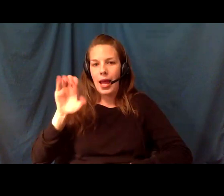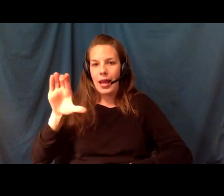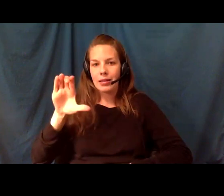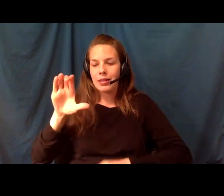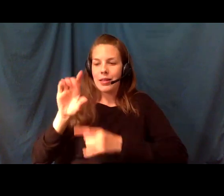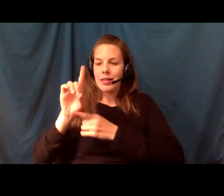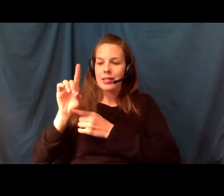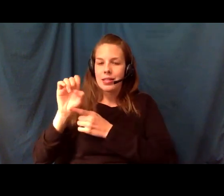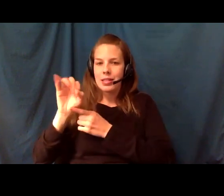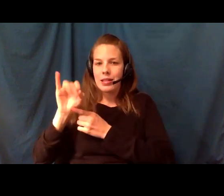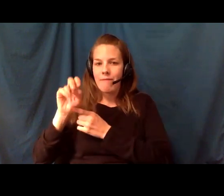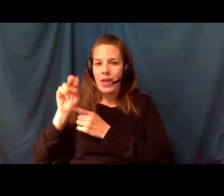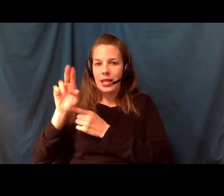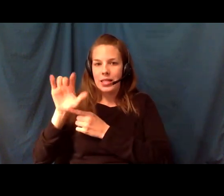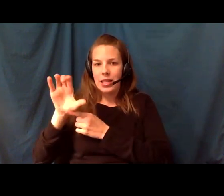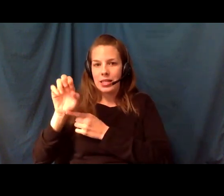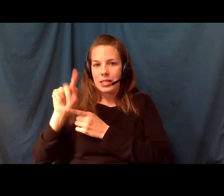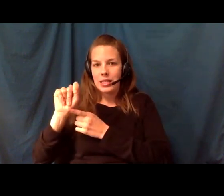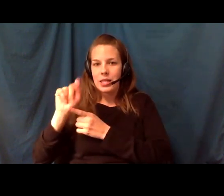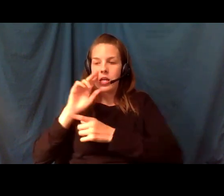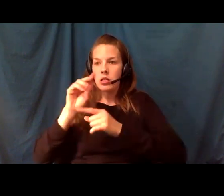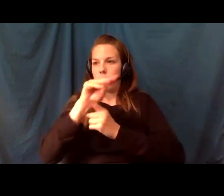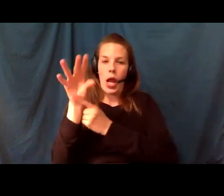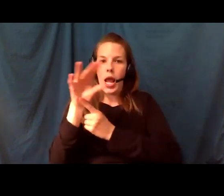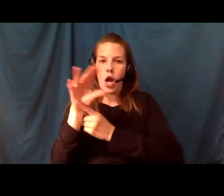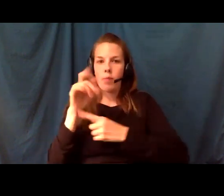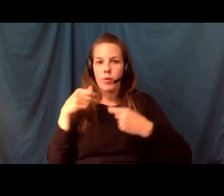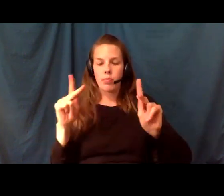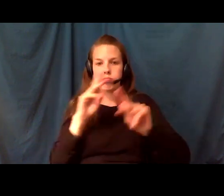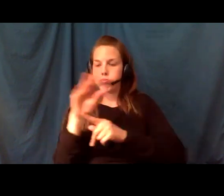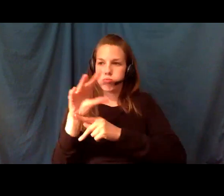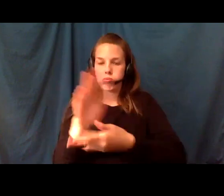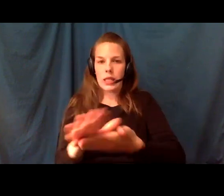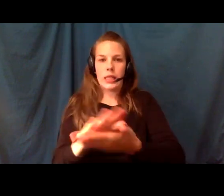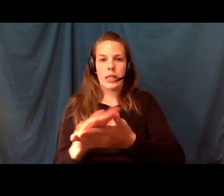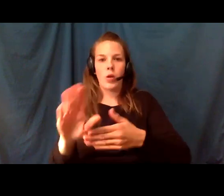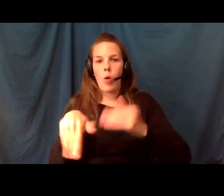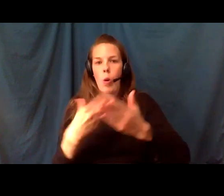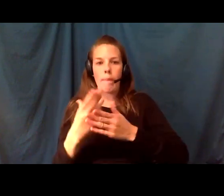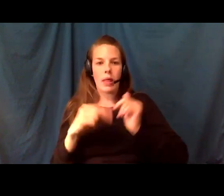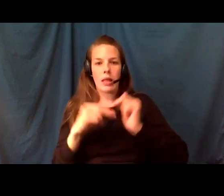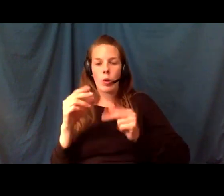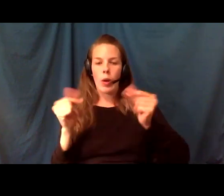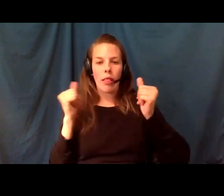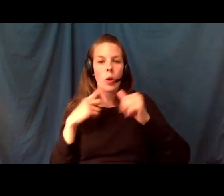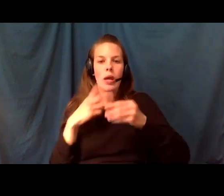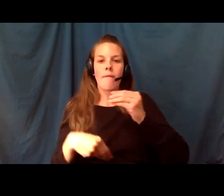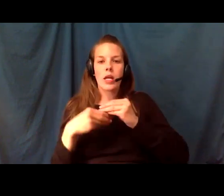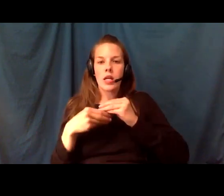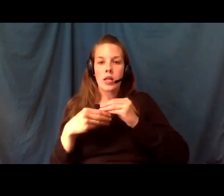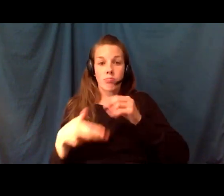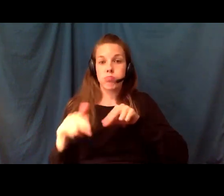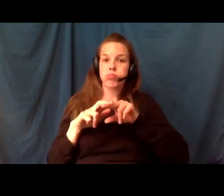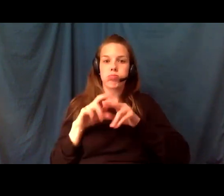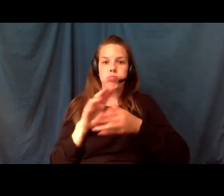allows us to go in and quickly disinfect our entire building in a quick manner. We've added increased cleaning